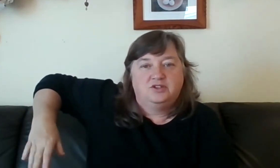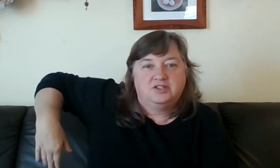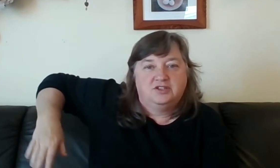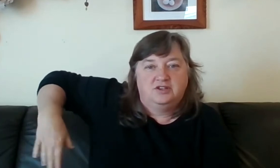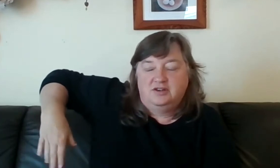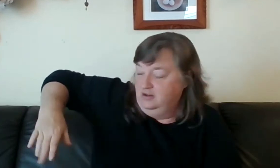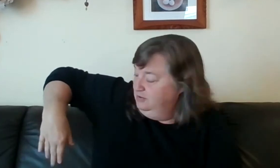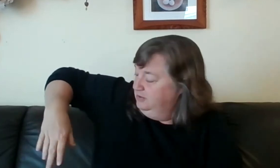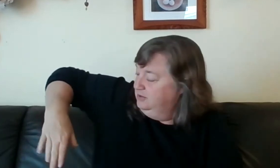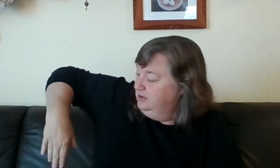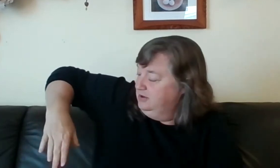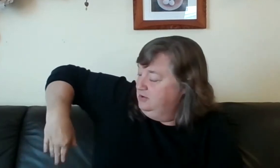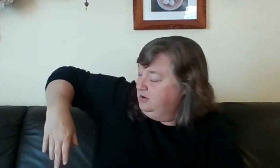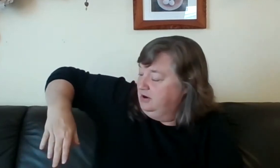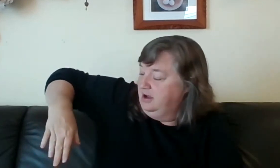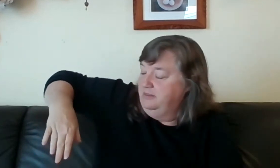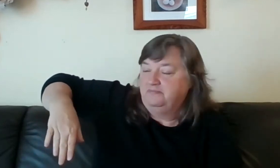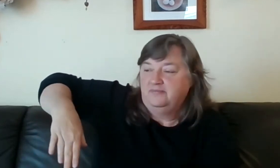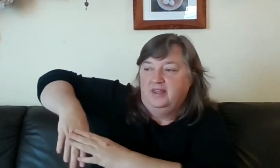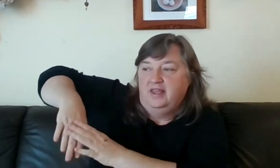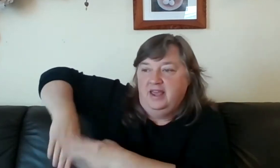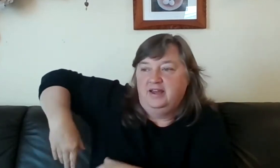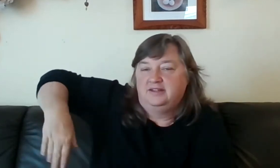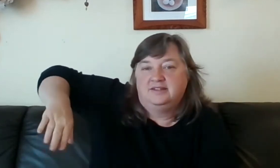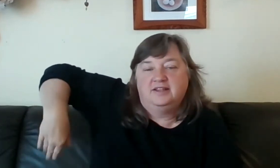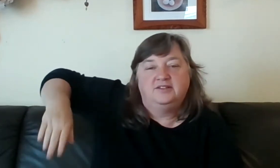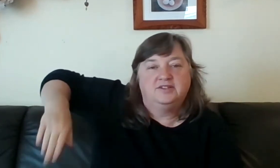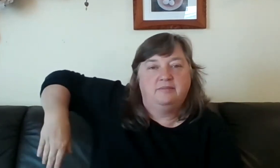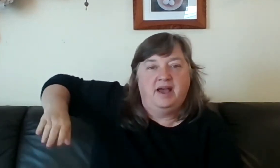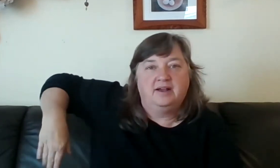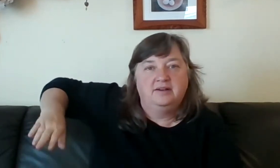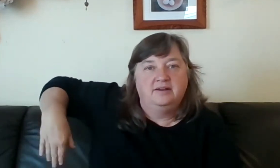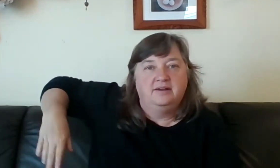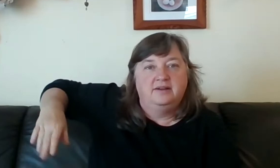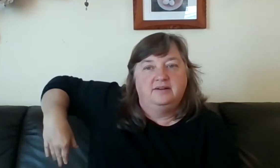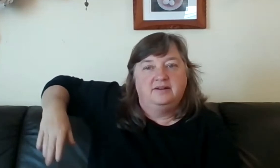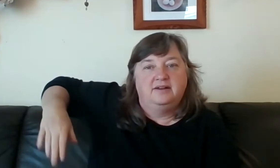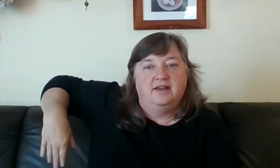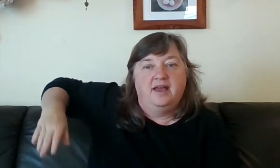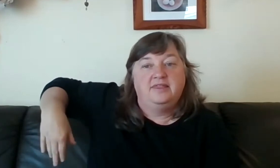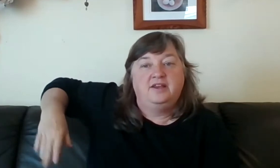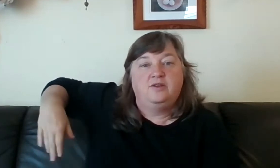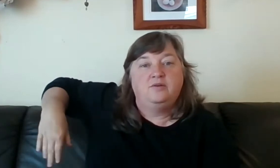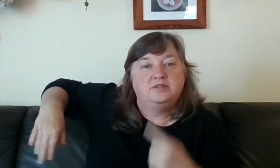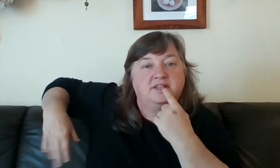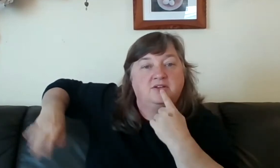just use your hand to signal to the back, and then you stick out your